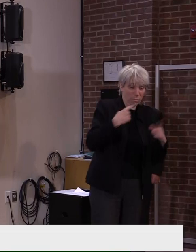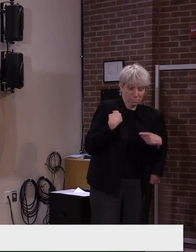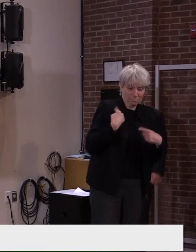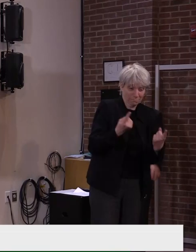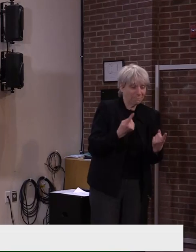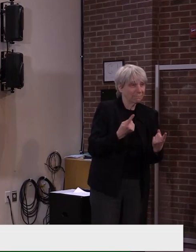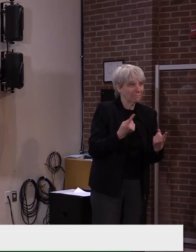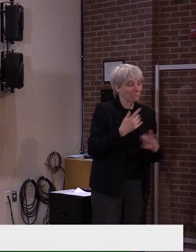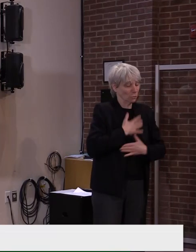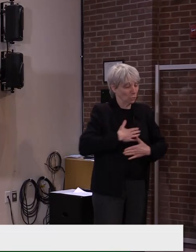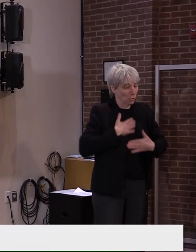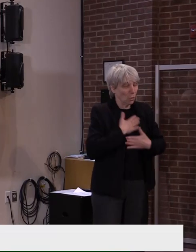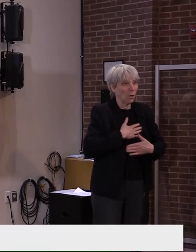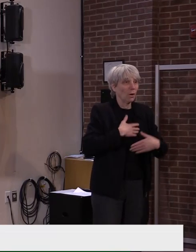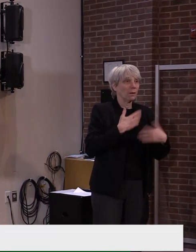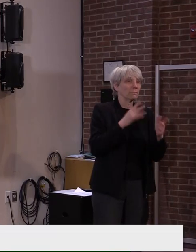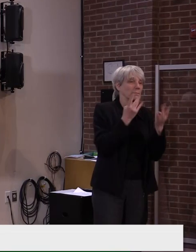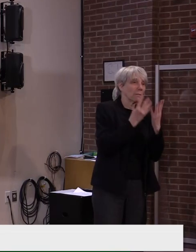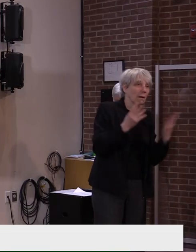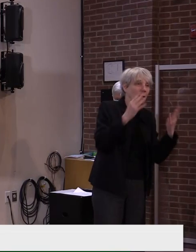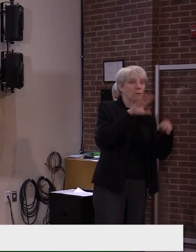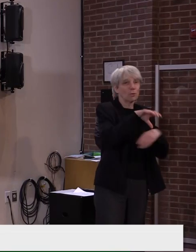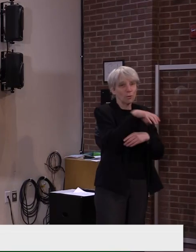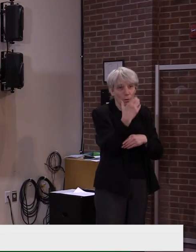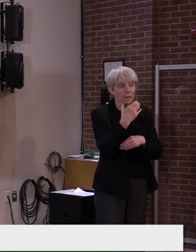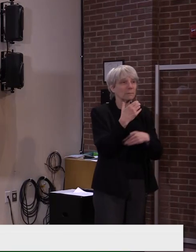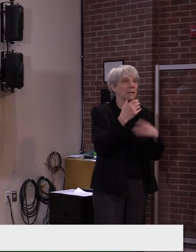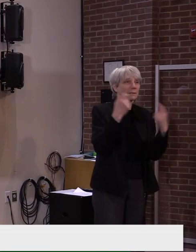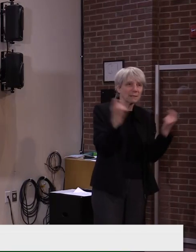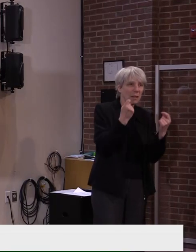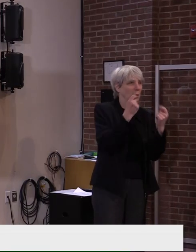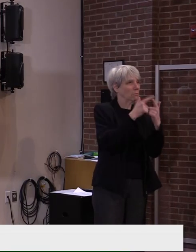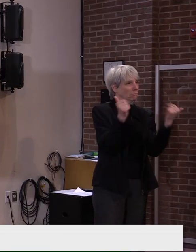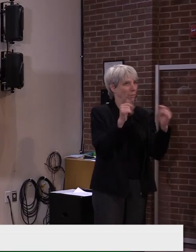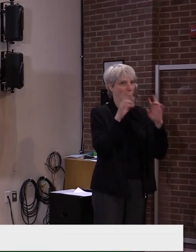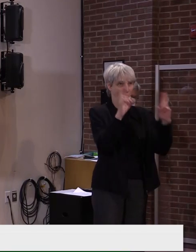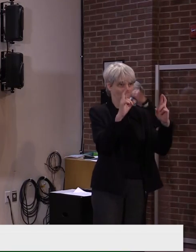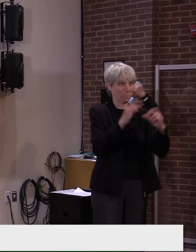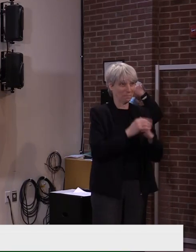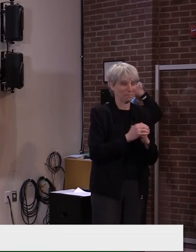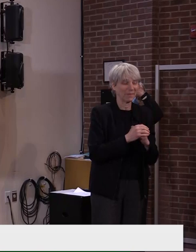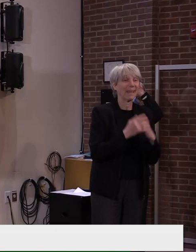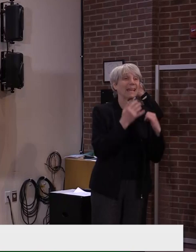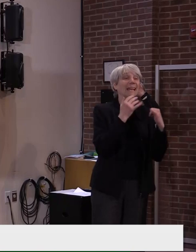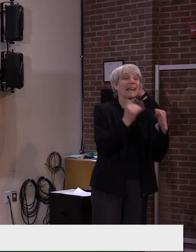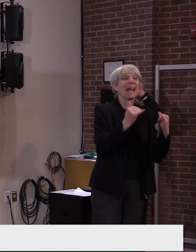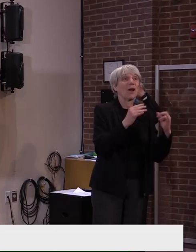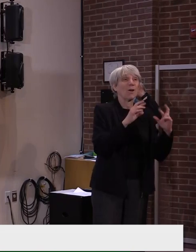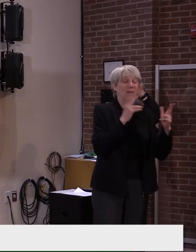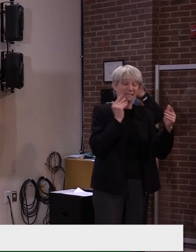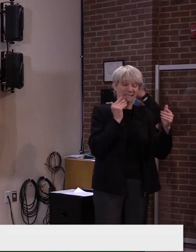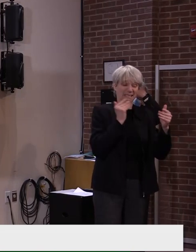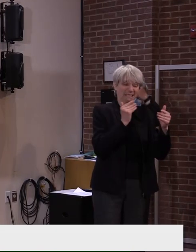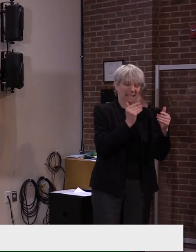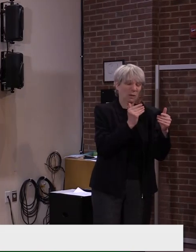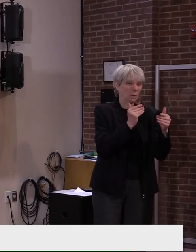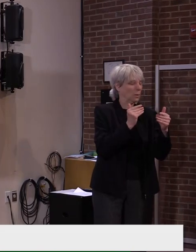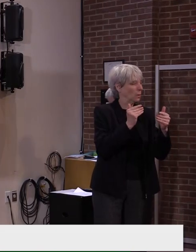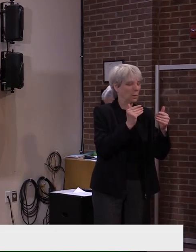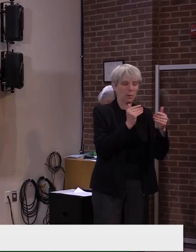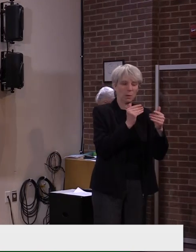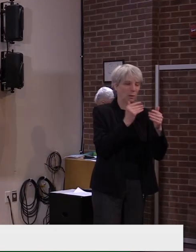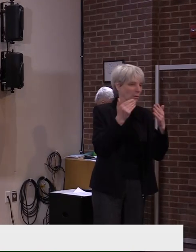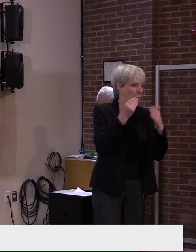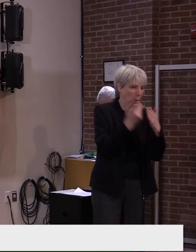the holidays in a safe way. As we flip the calendar toward the second winter of COVID, I